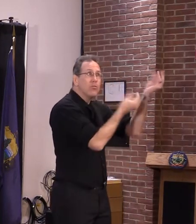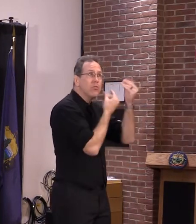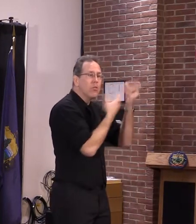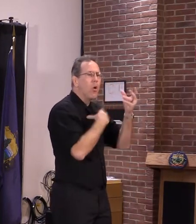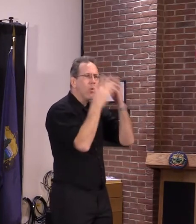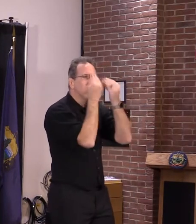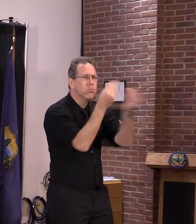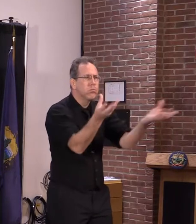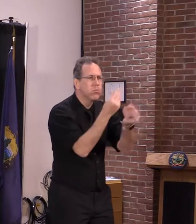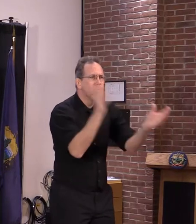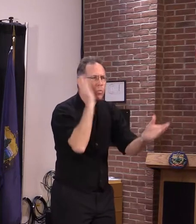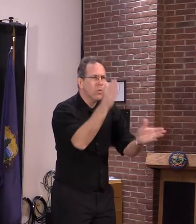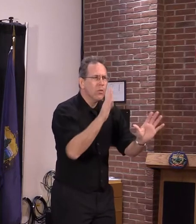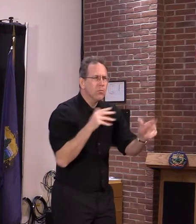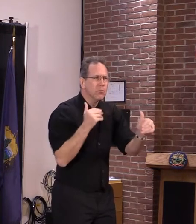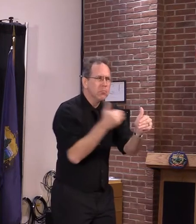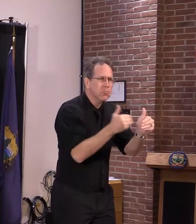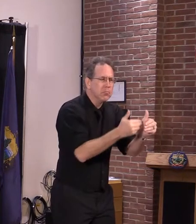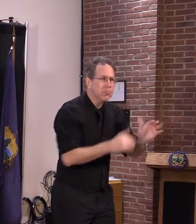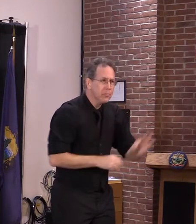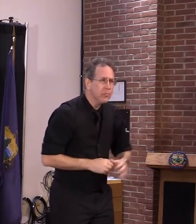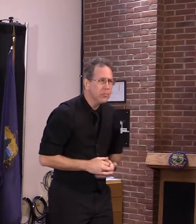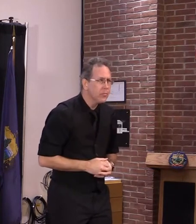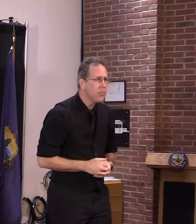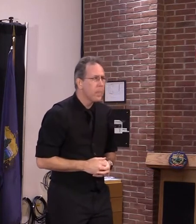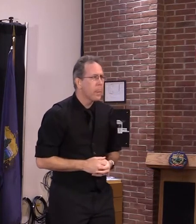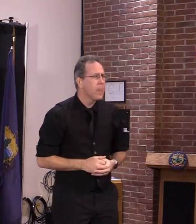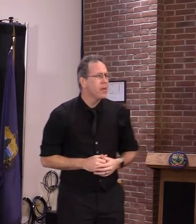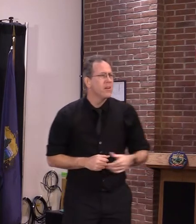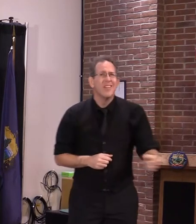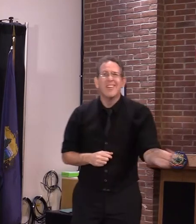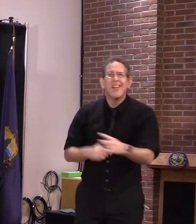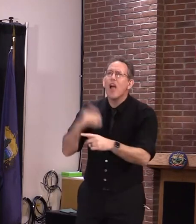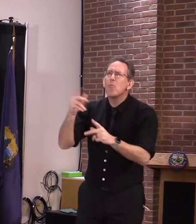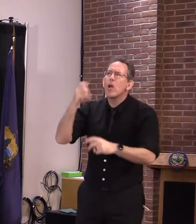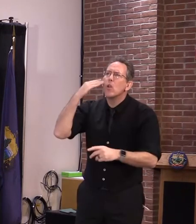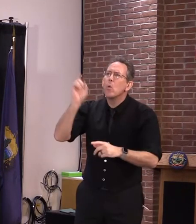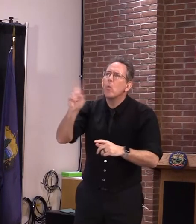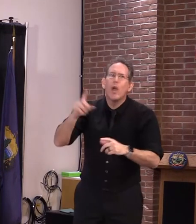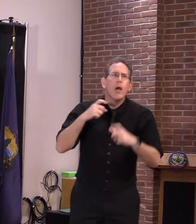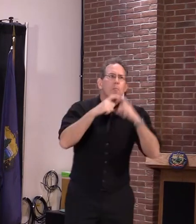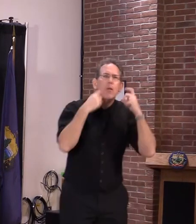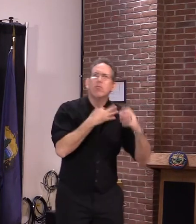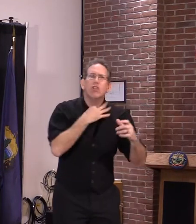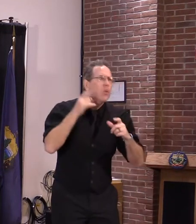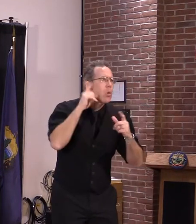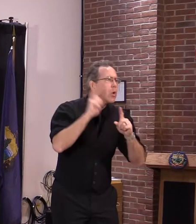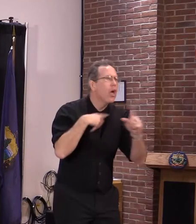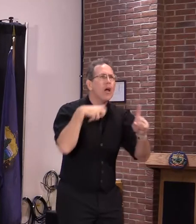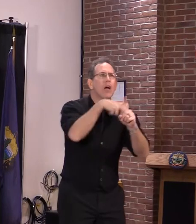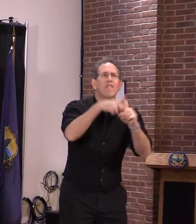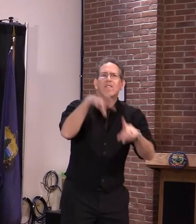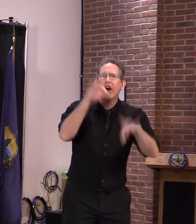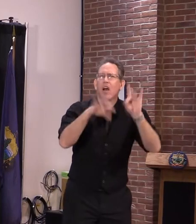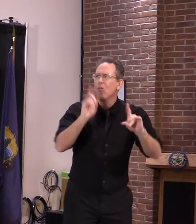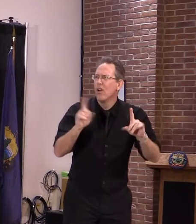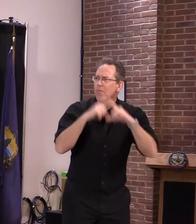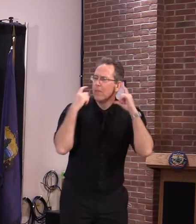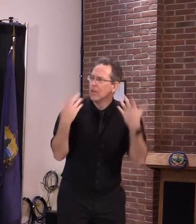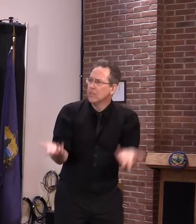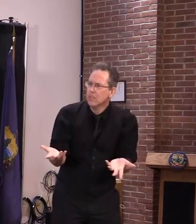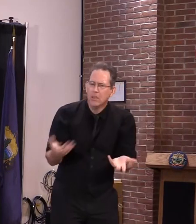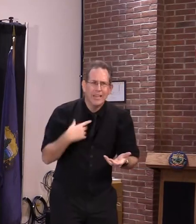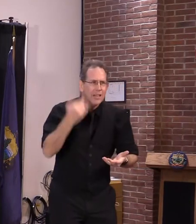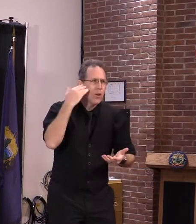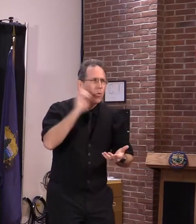as soon as I have it. Great, because people would like to know where are those sites where they could go pick up such masks, and will those sites where